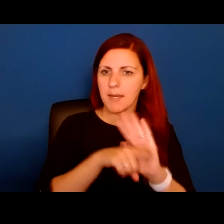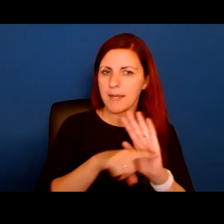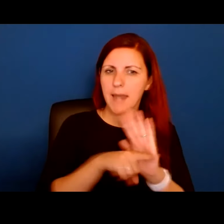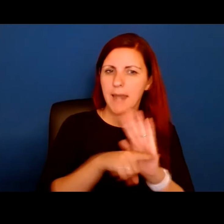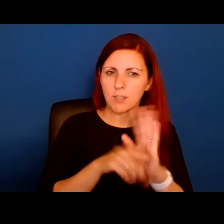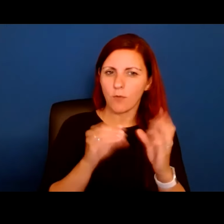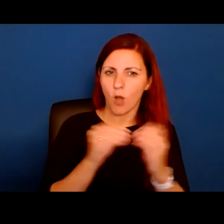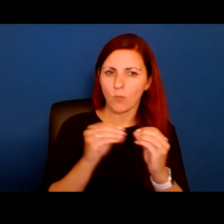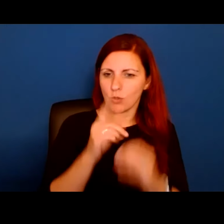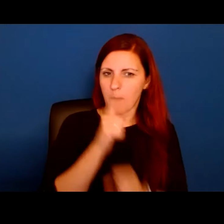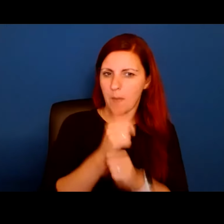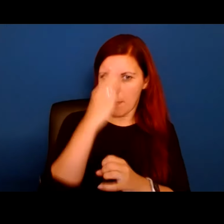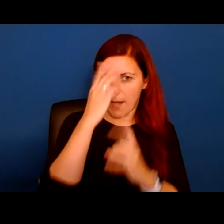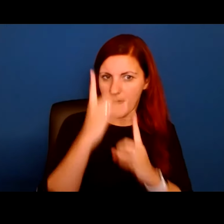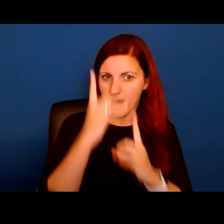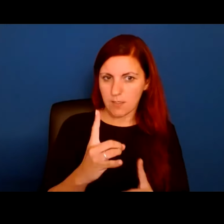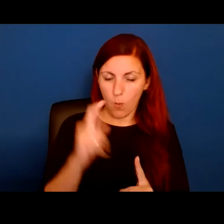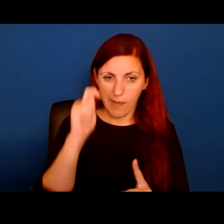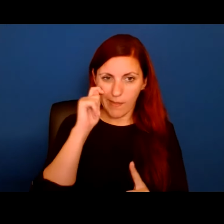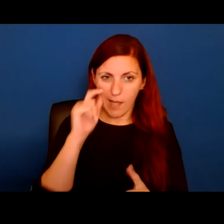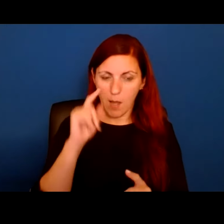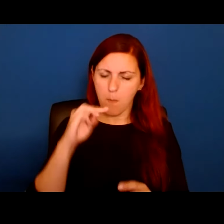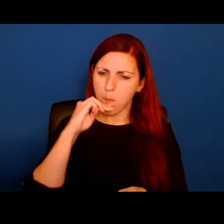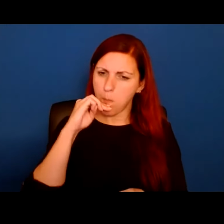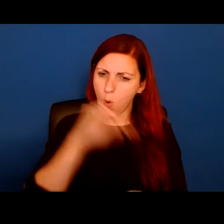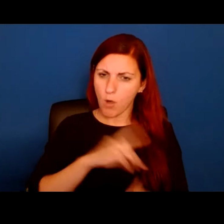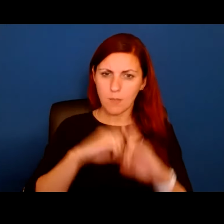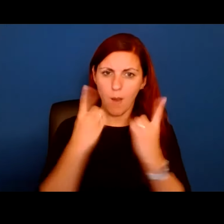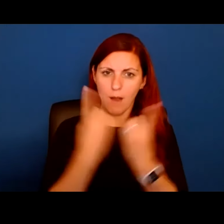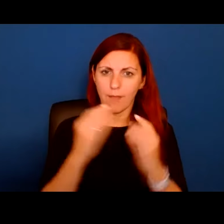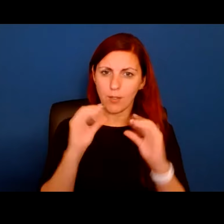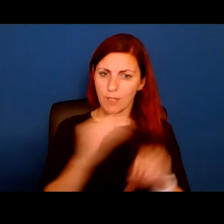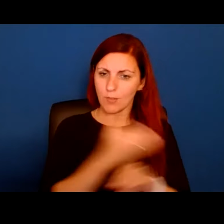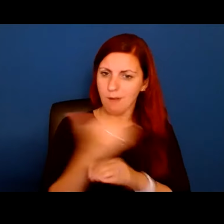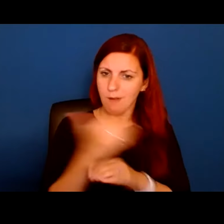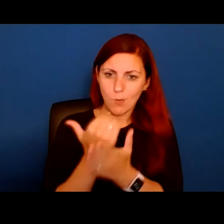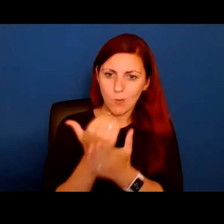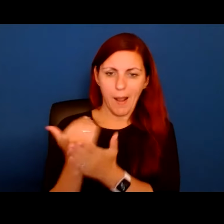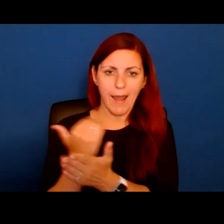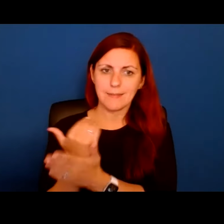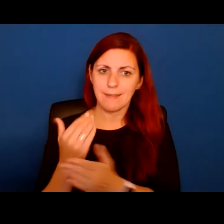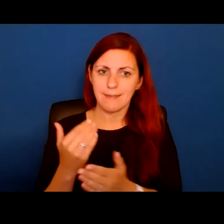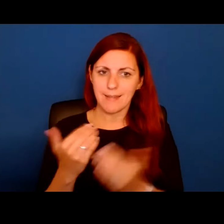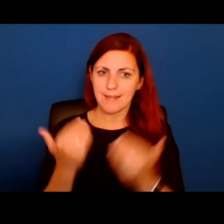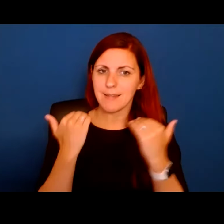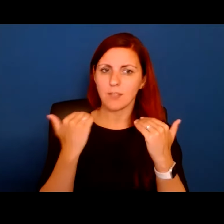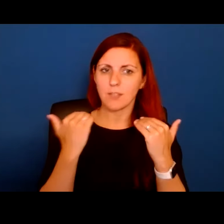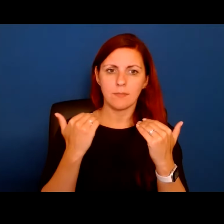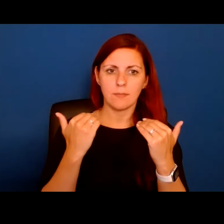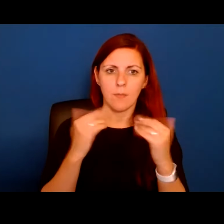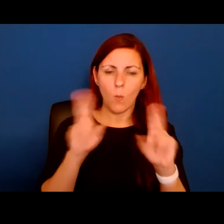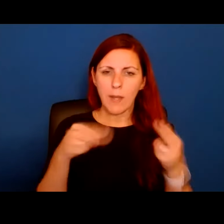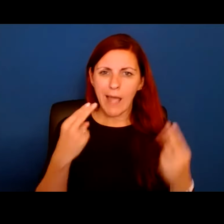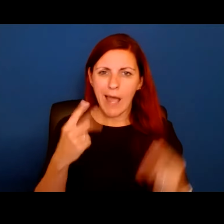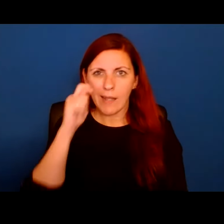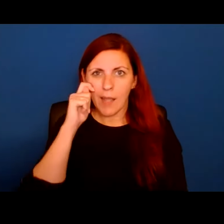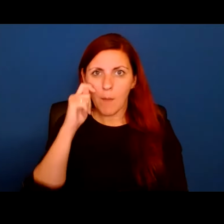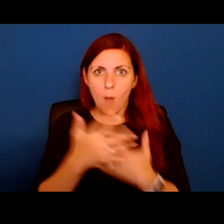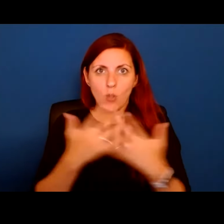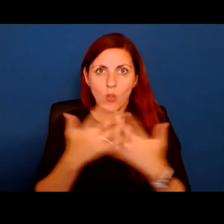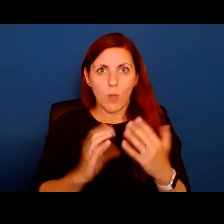this collection of data by the Department of Education is long overdue. Indeed, we can but speculate about how much progress could have been achieved